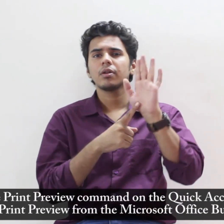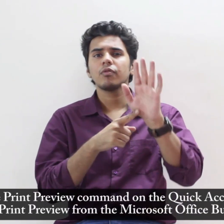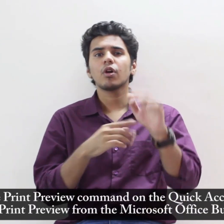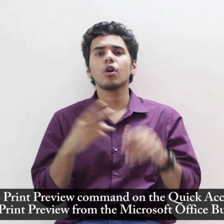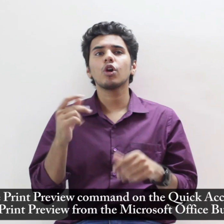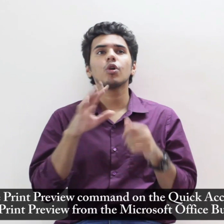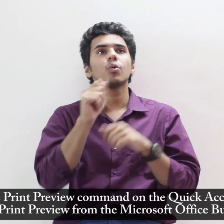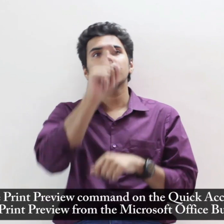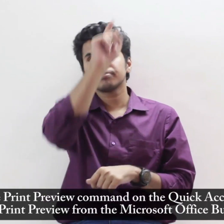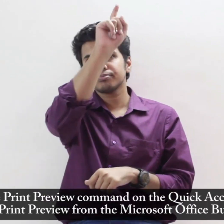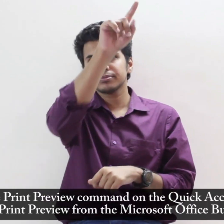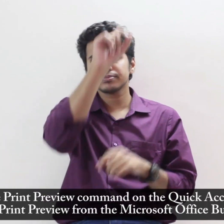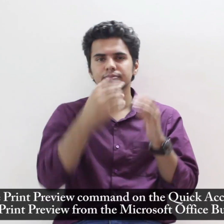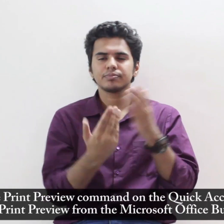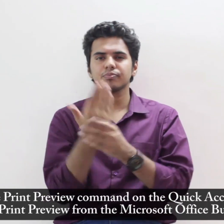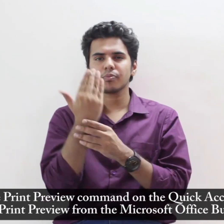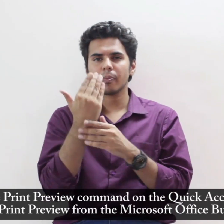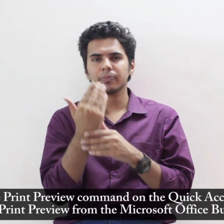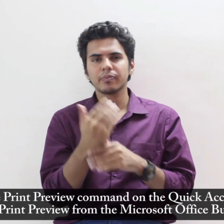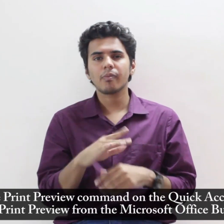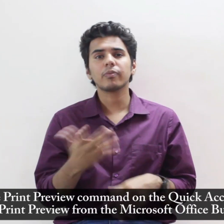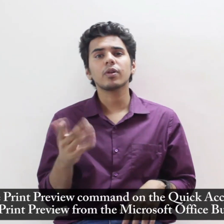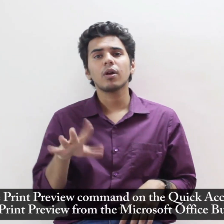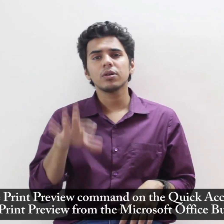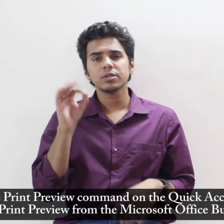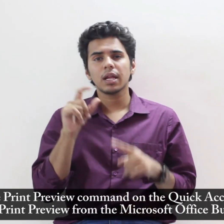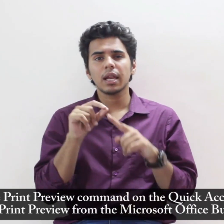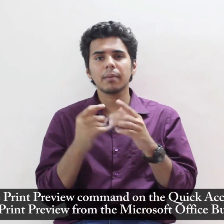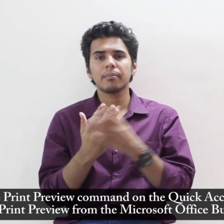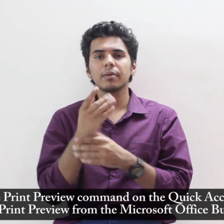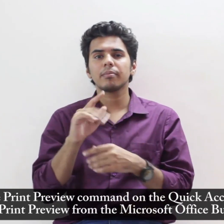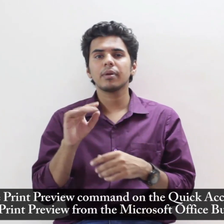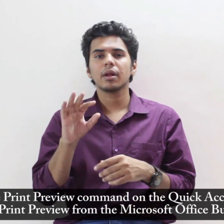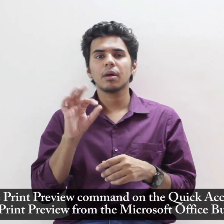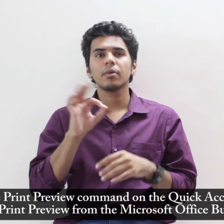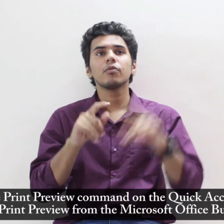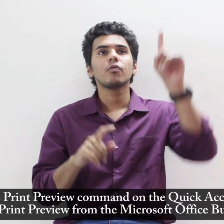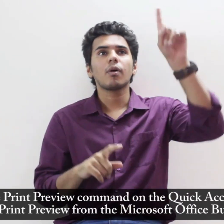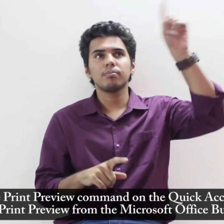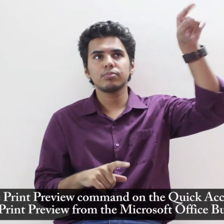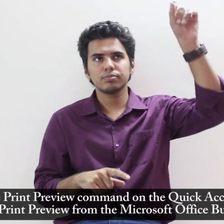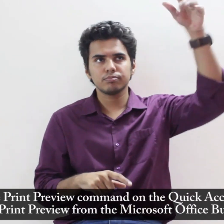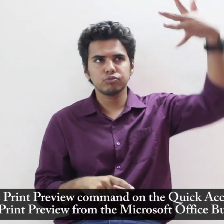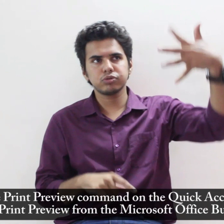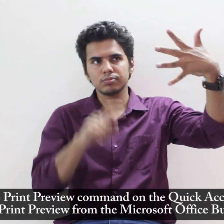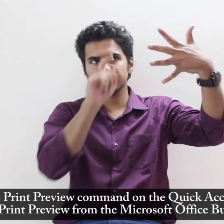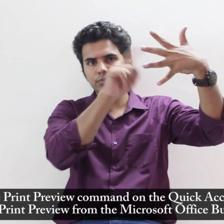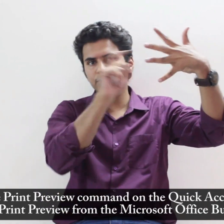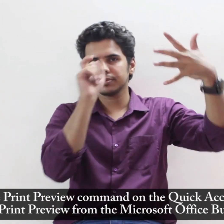Click the Print Preview command on the Quick Access toolbar or select Print Preview from the Microsoft Office button